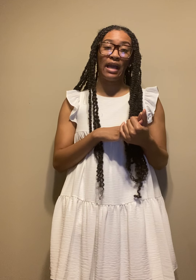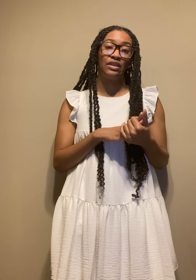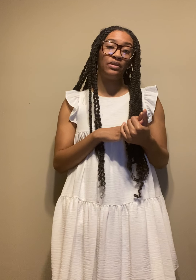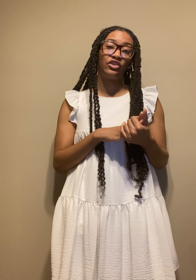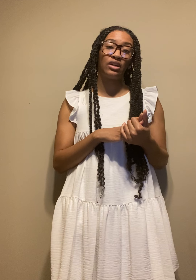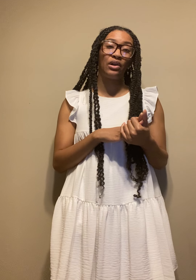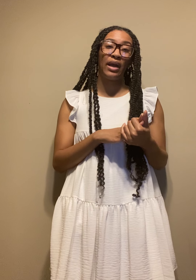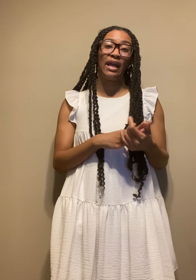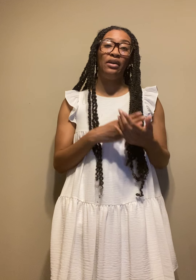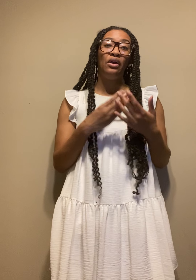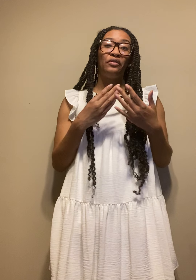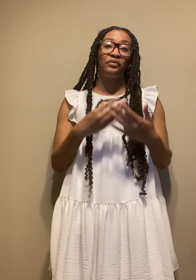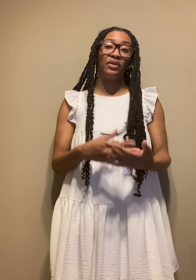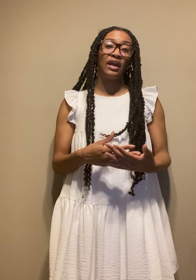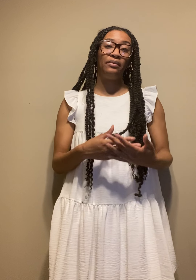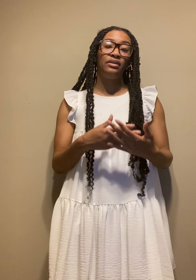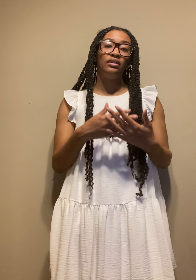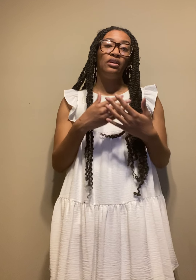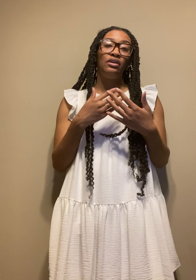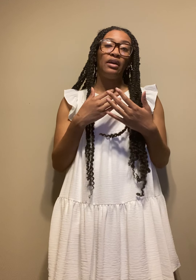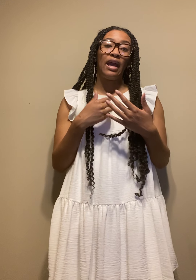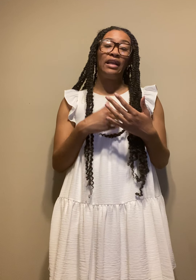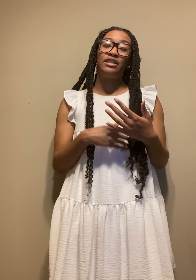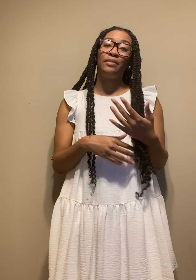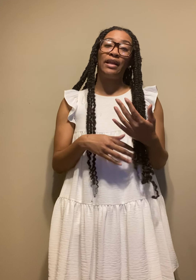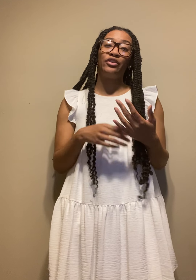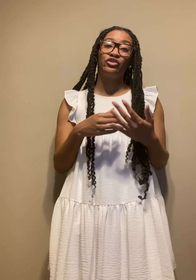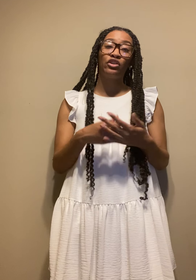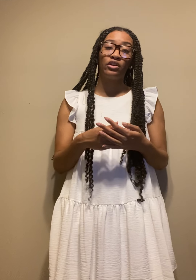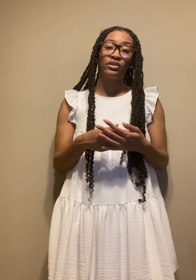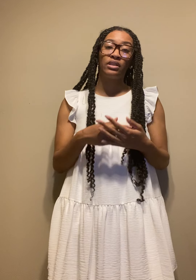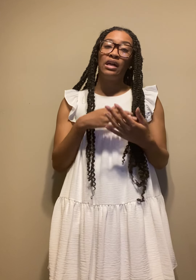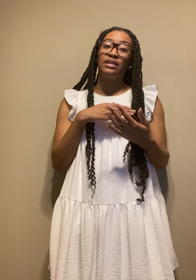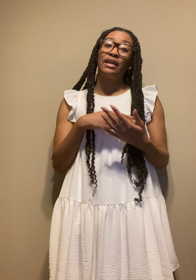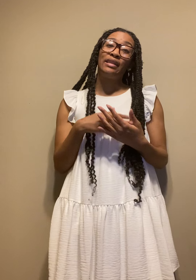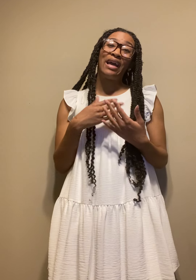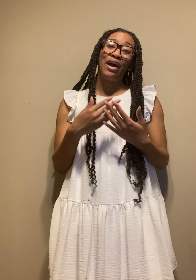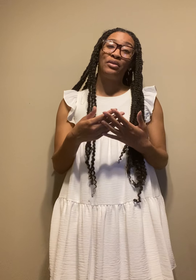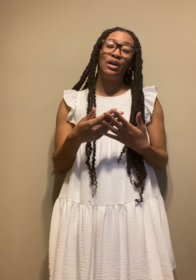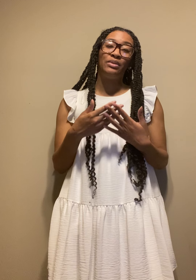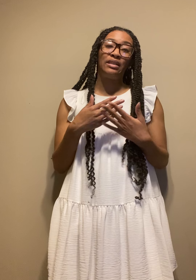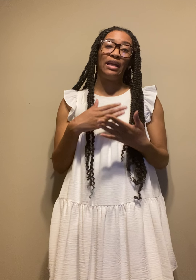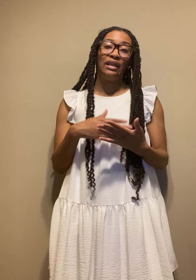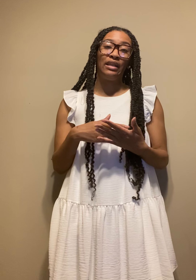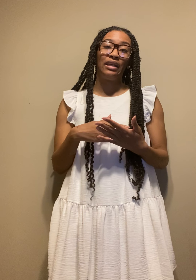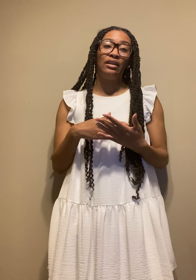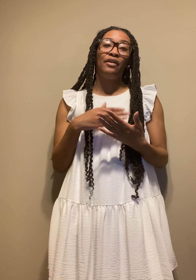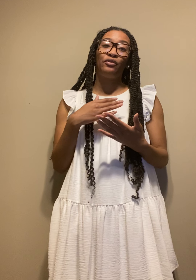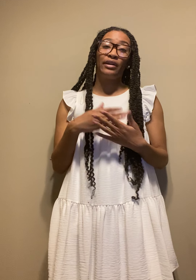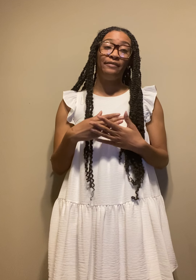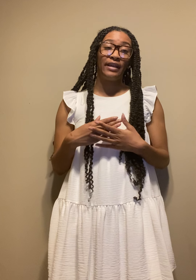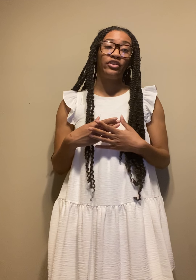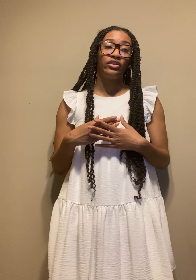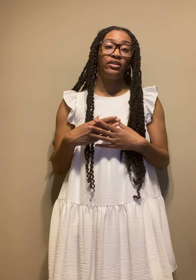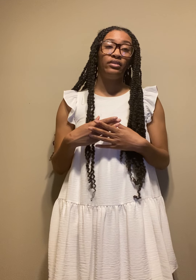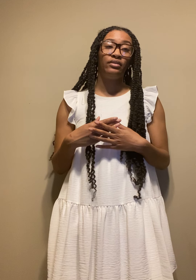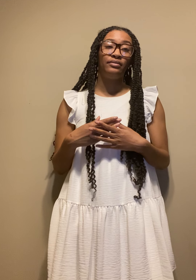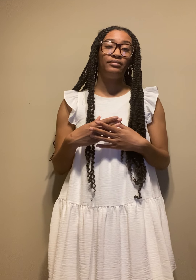with the Chicago 8, framed and intimidated jurors to get the outcomes that they needed for conviction.